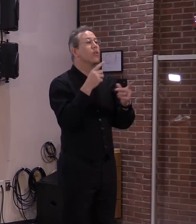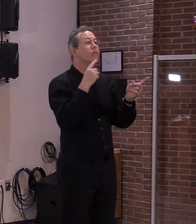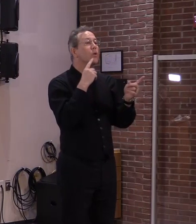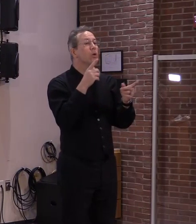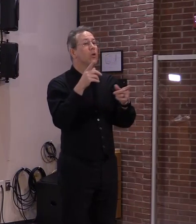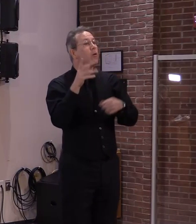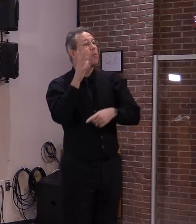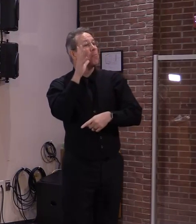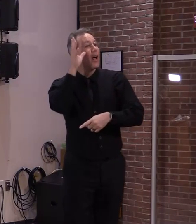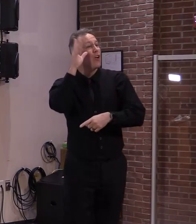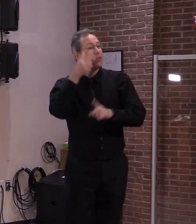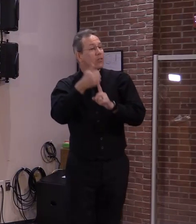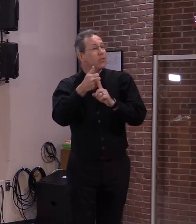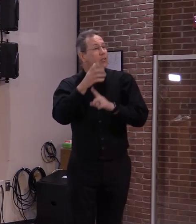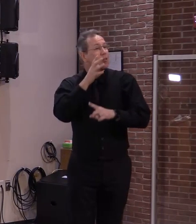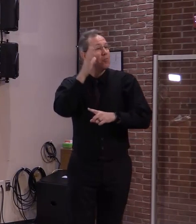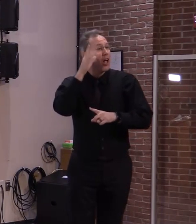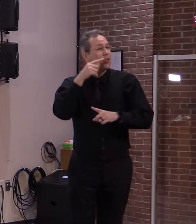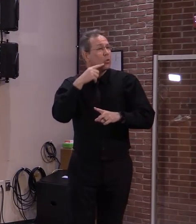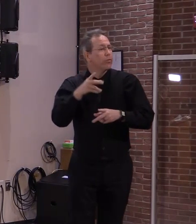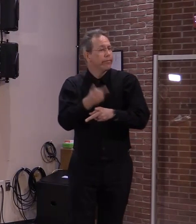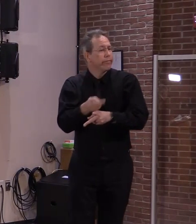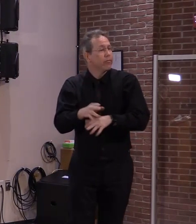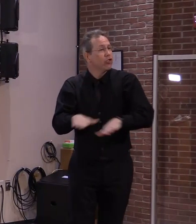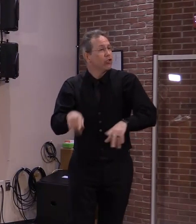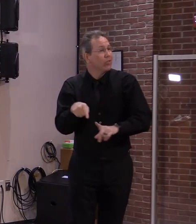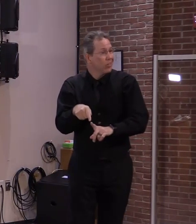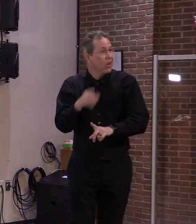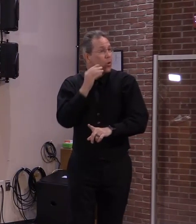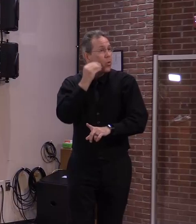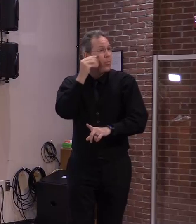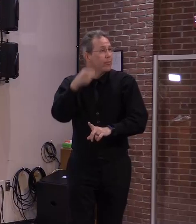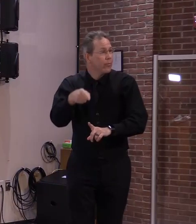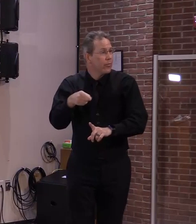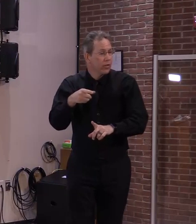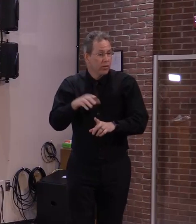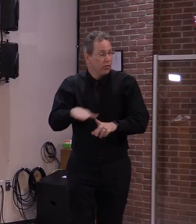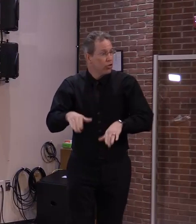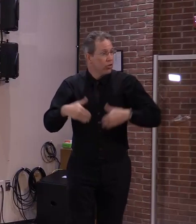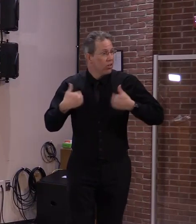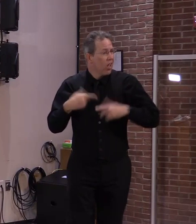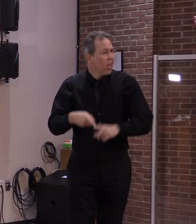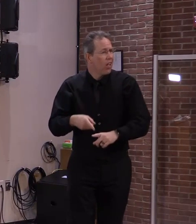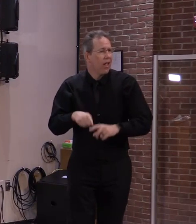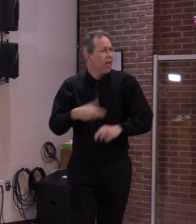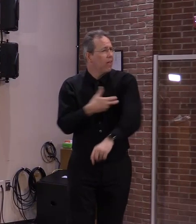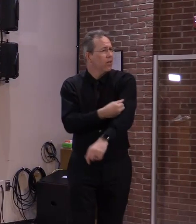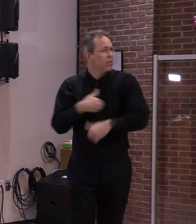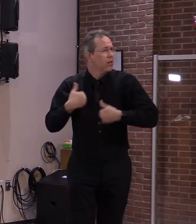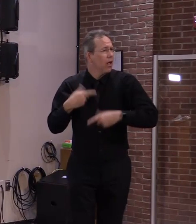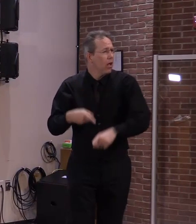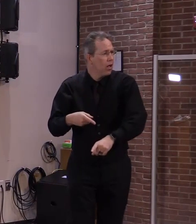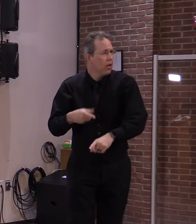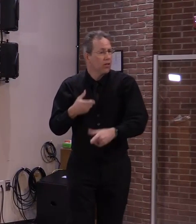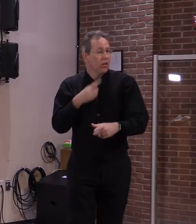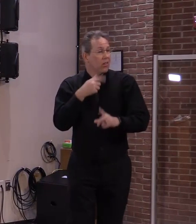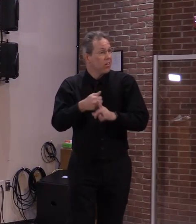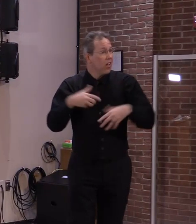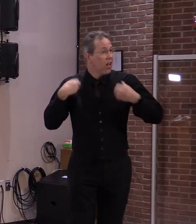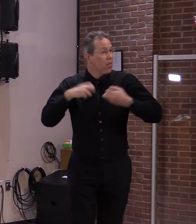children at home who are too young to be vaccinated but have serious medical conditions and care